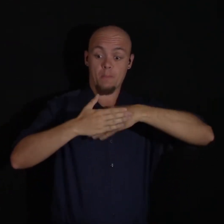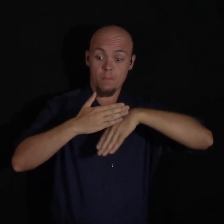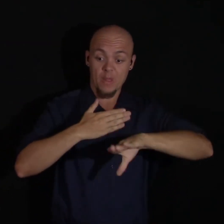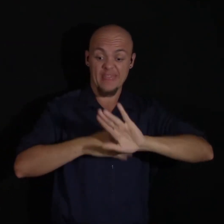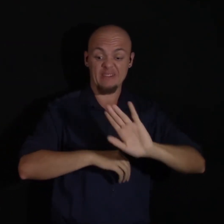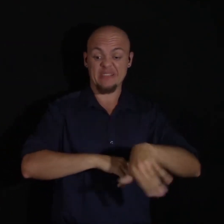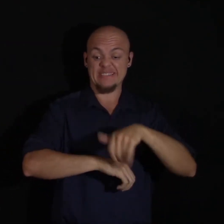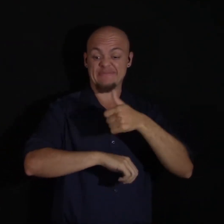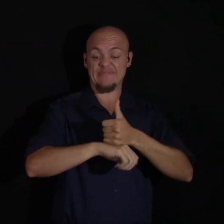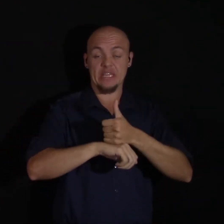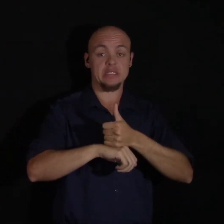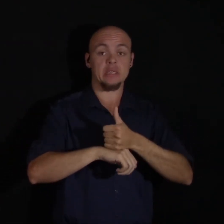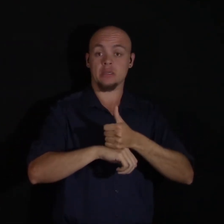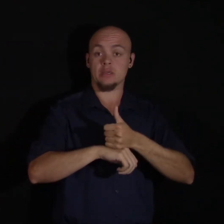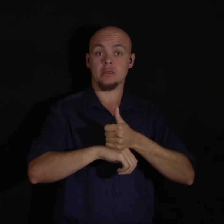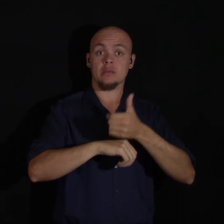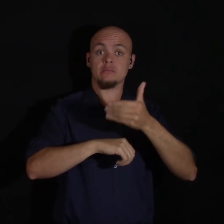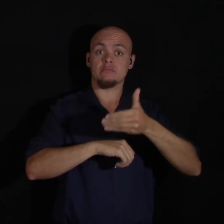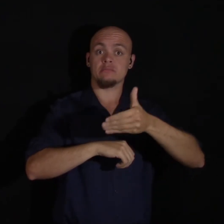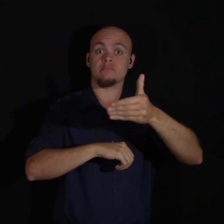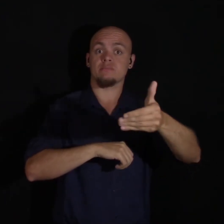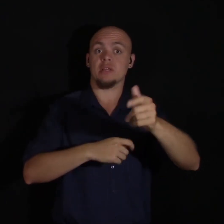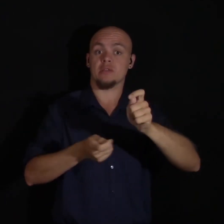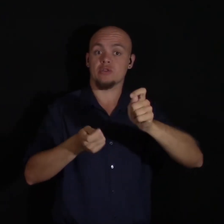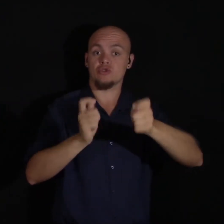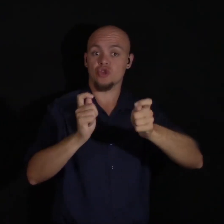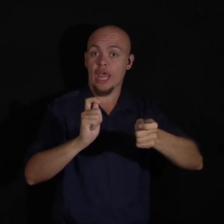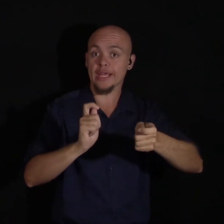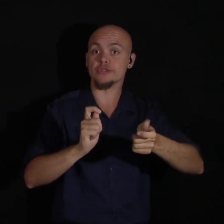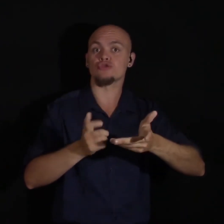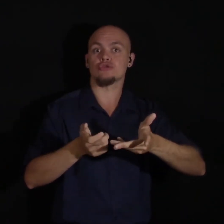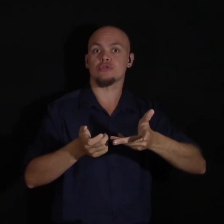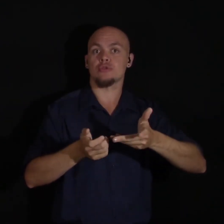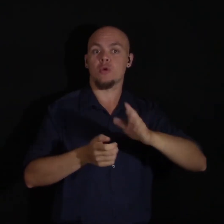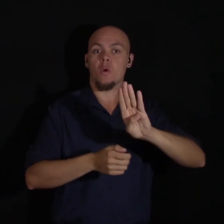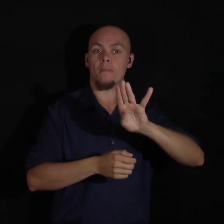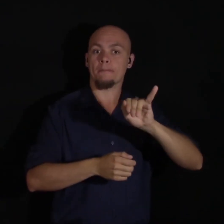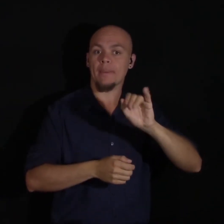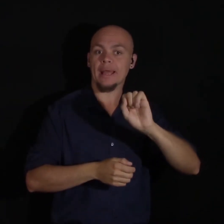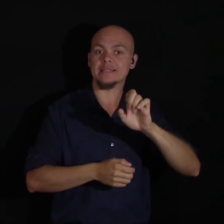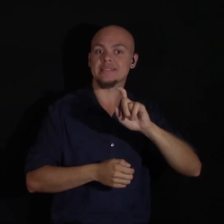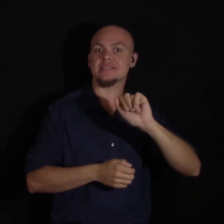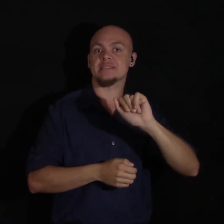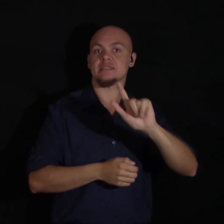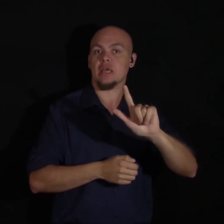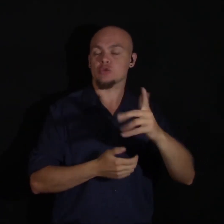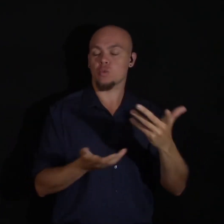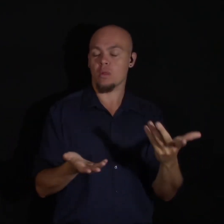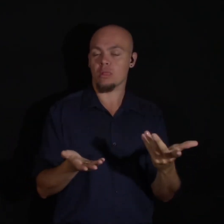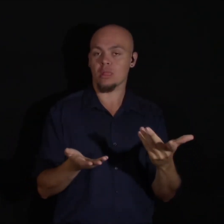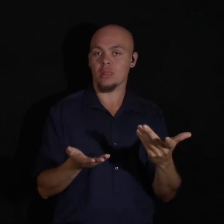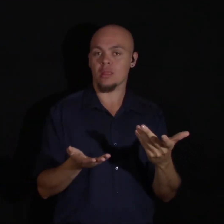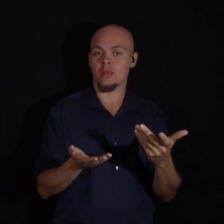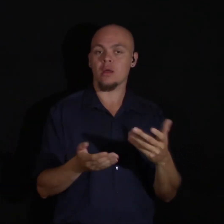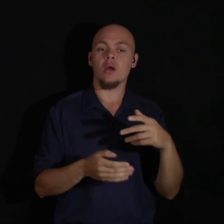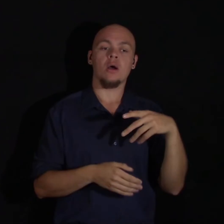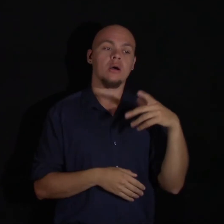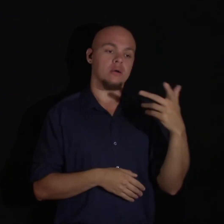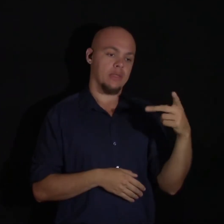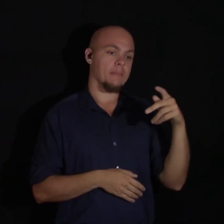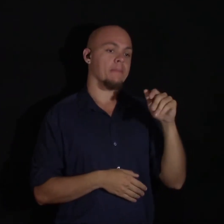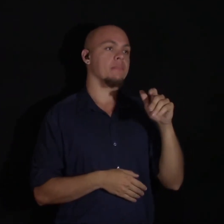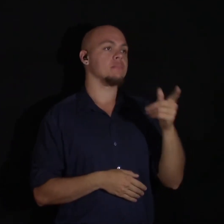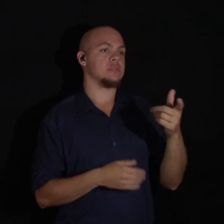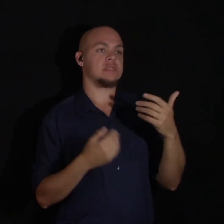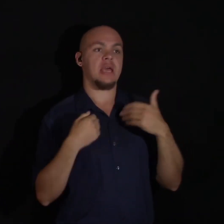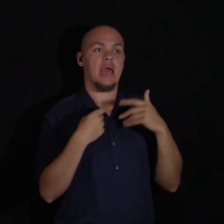fixed, it would not be possible for people to be bisexual, or in the case of the Papua New Guinean tribes,